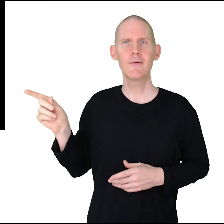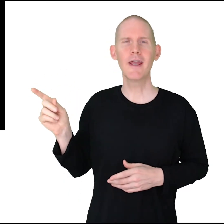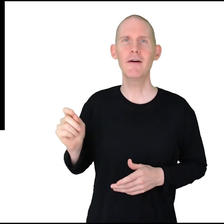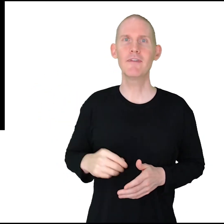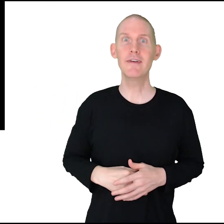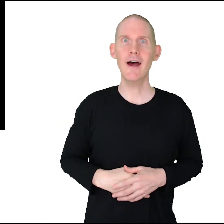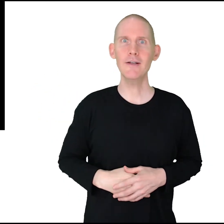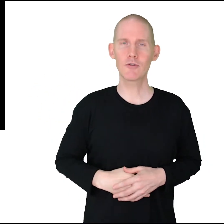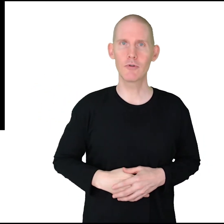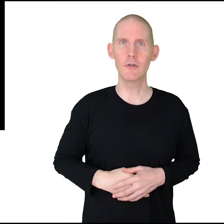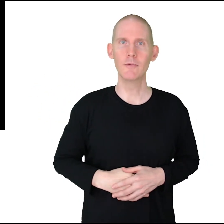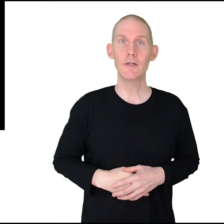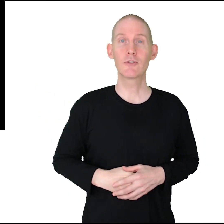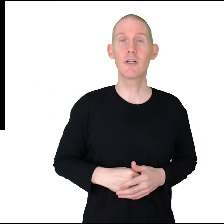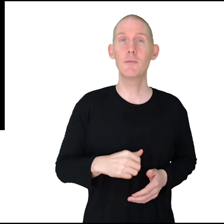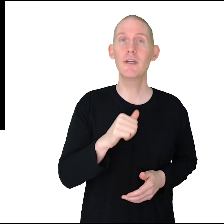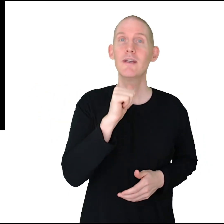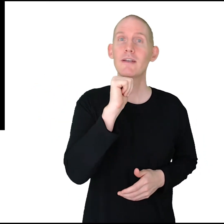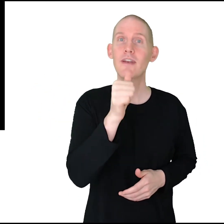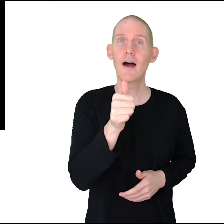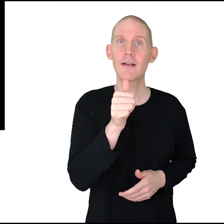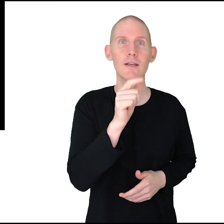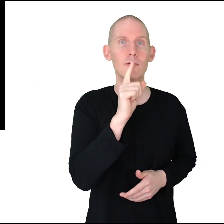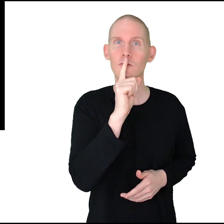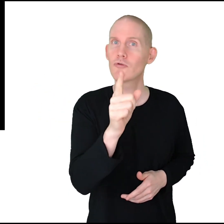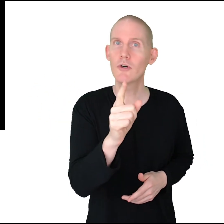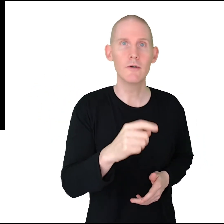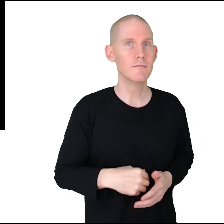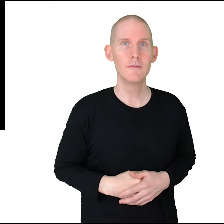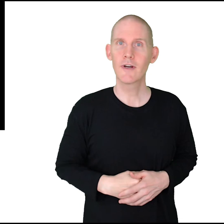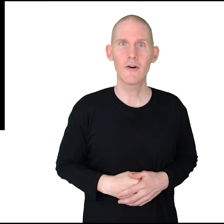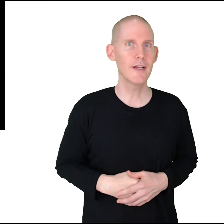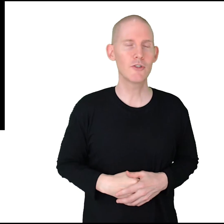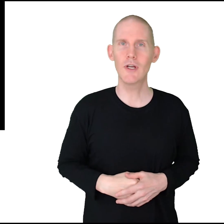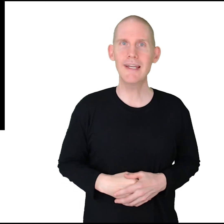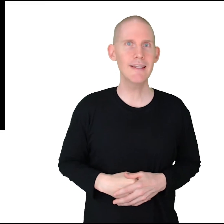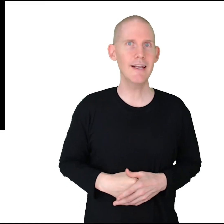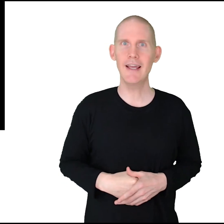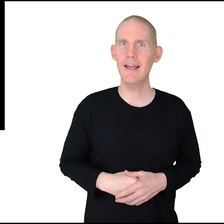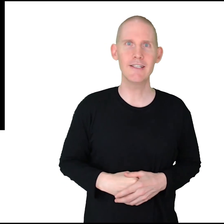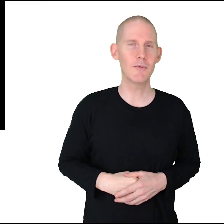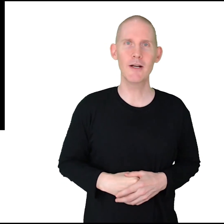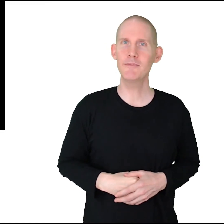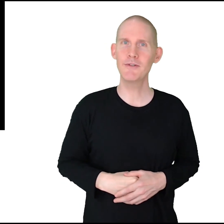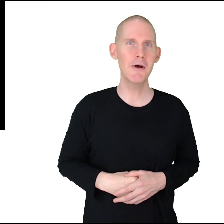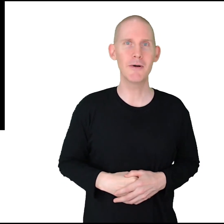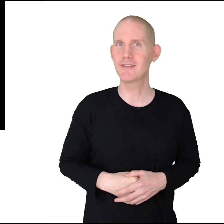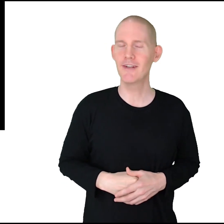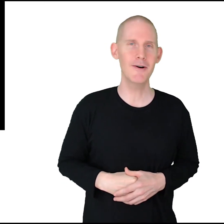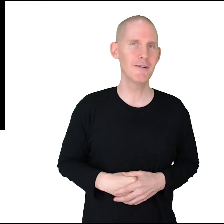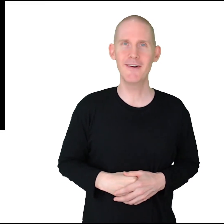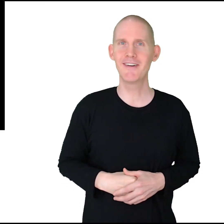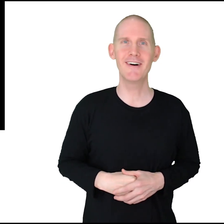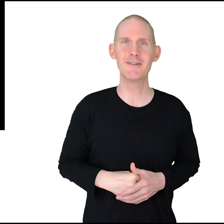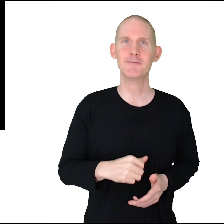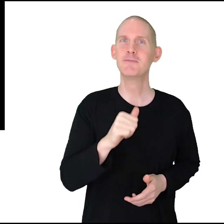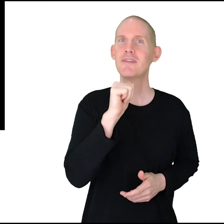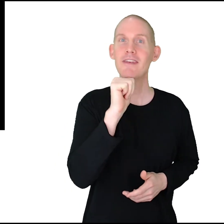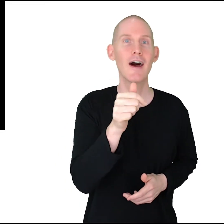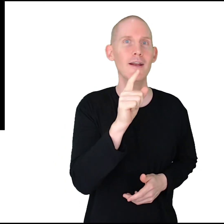have not true. So you're going to be not true. All right, shaking that head. You want them to know it's no, no, no, not